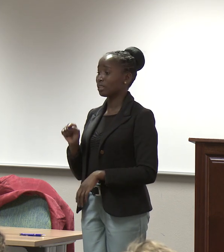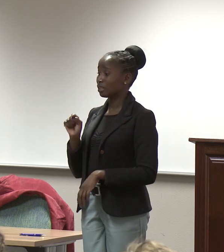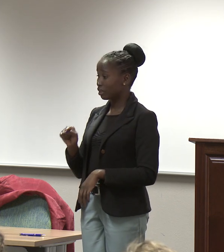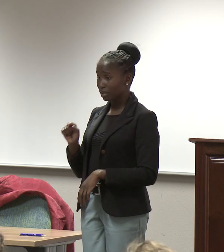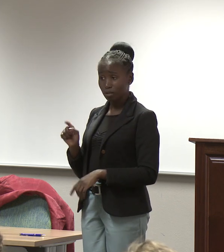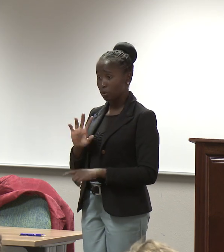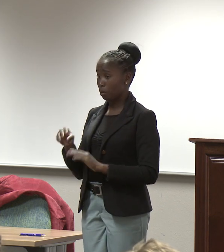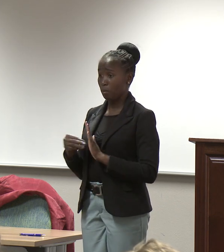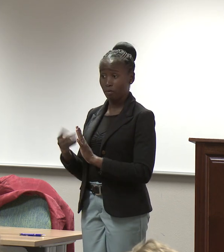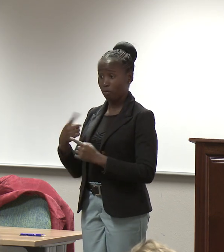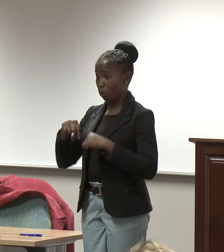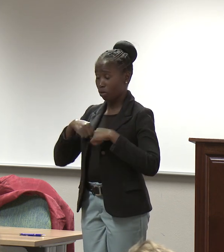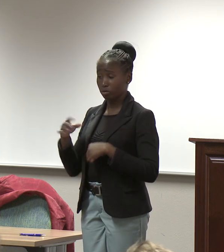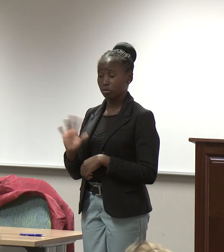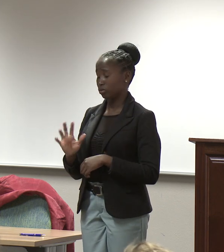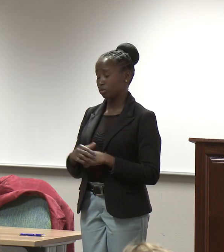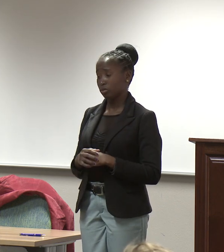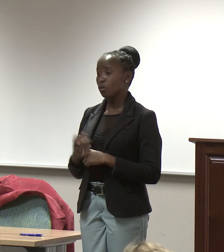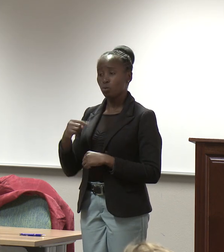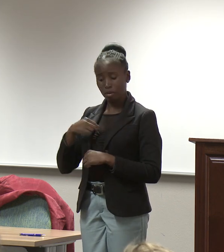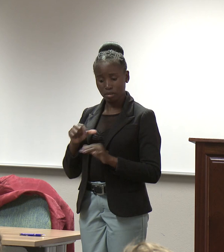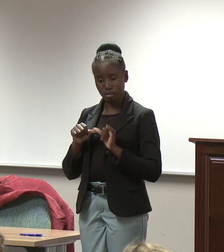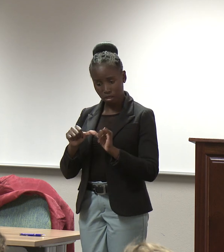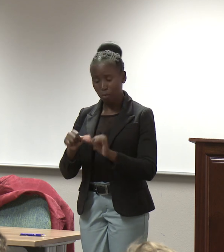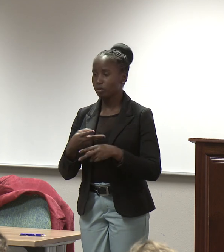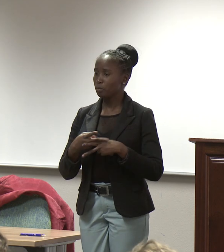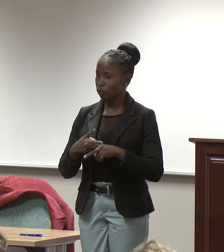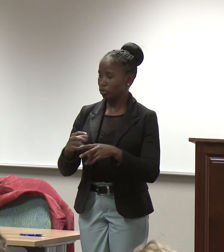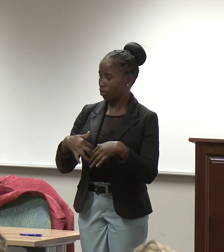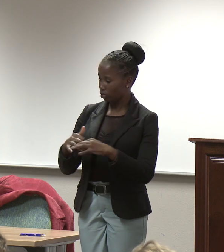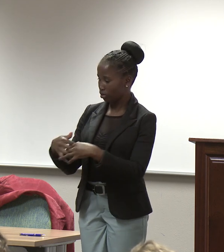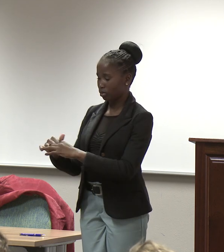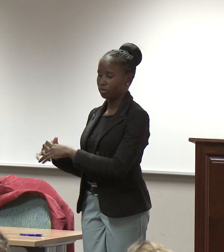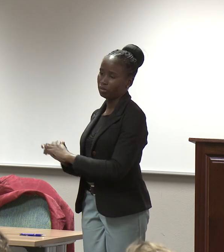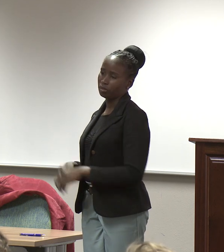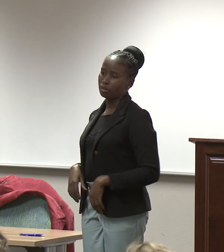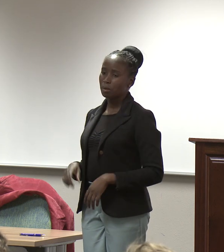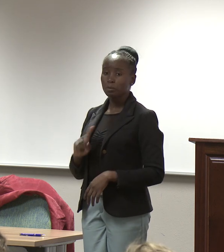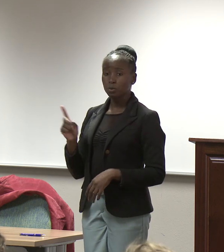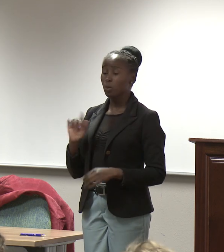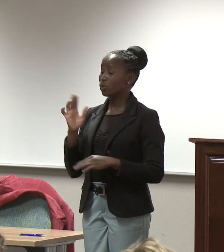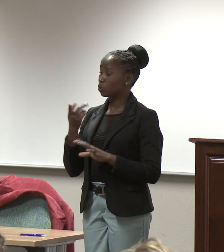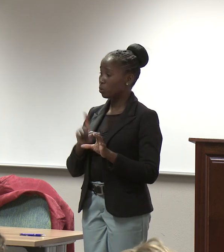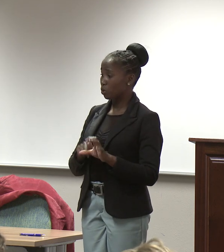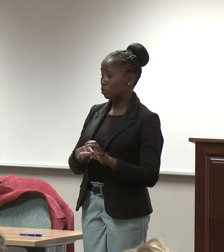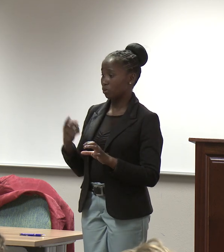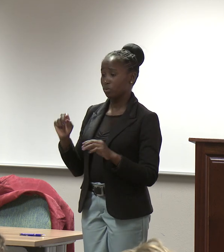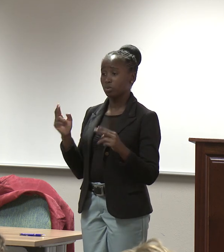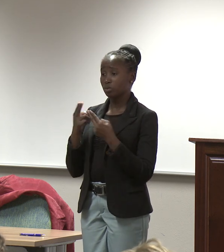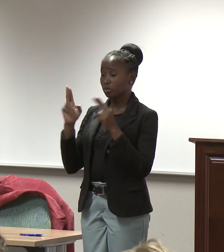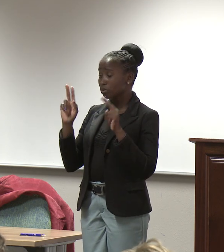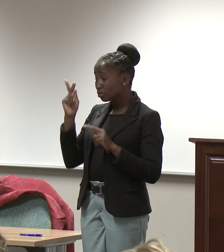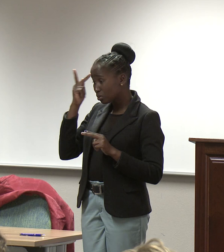model for us. We have to keep producing, but with quality. Why quality doesn't matter at the university in knowledge today